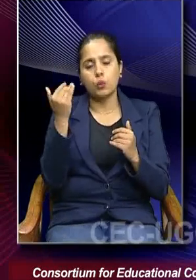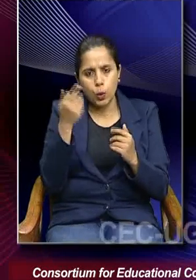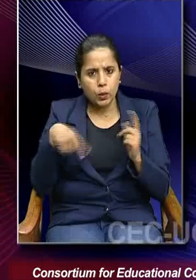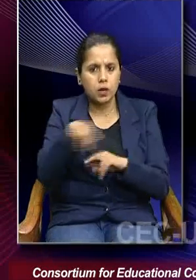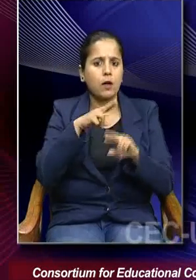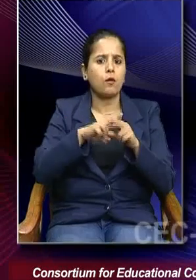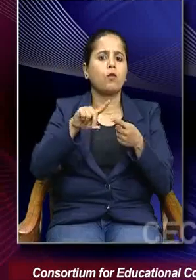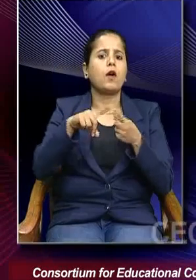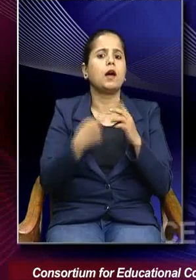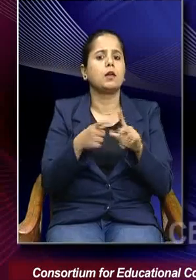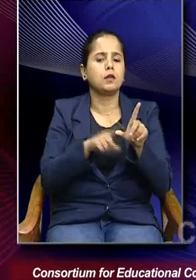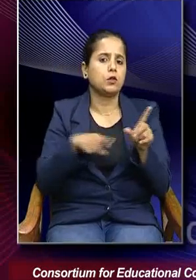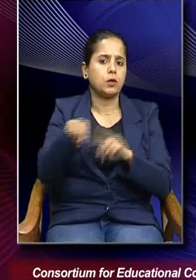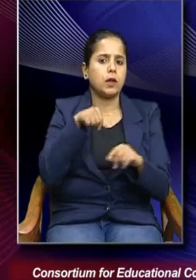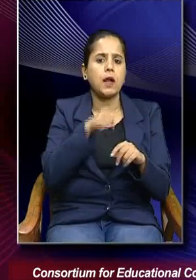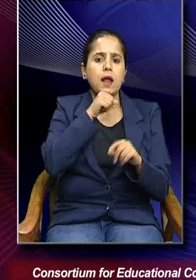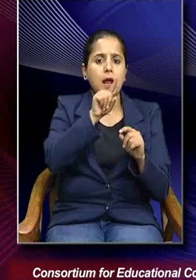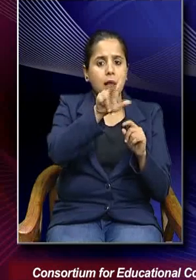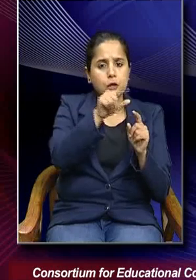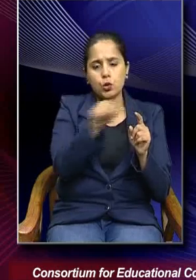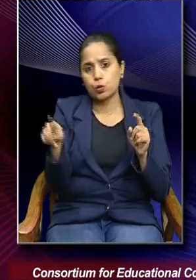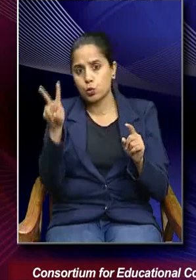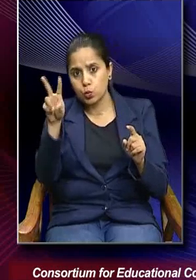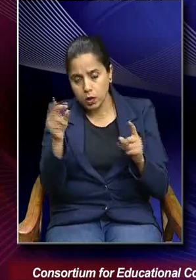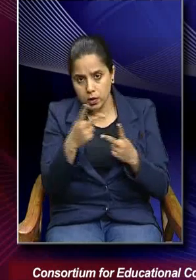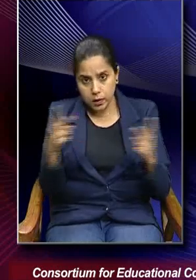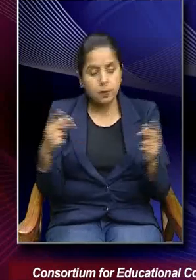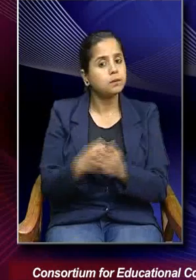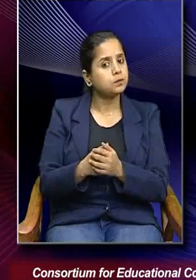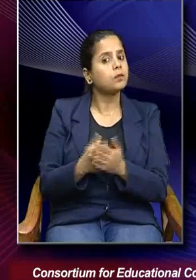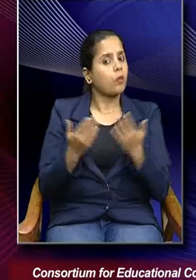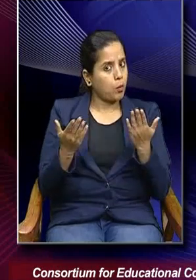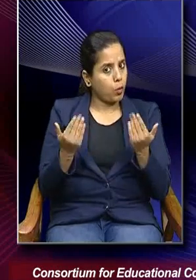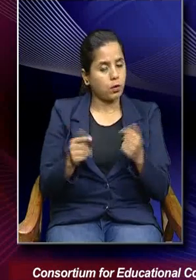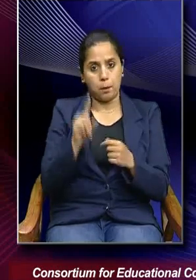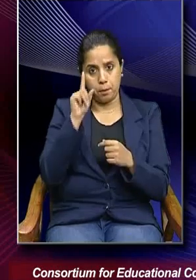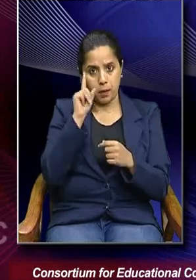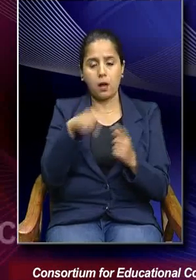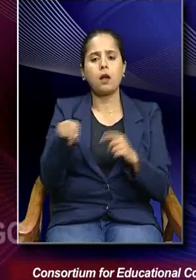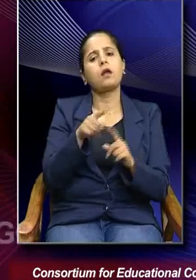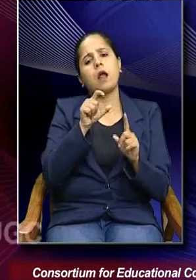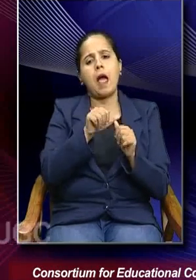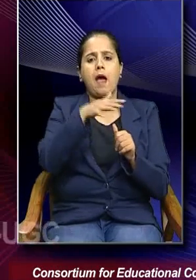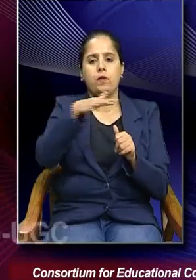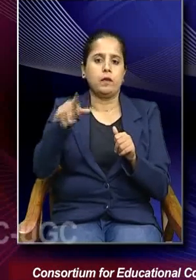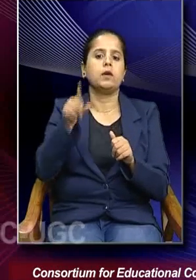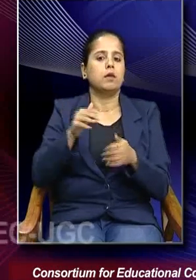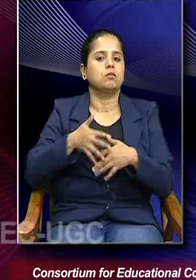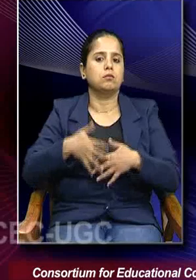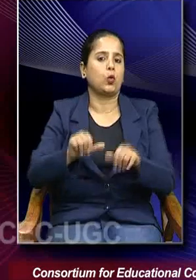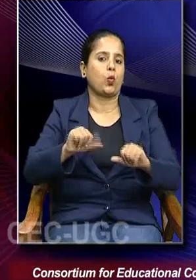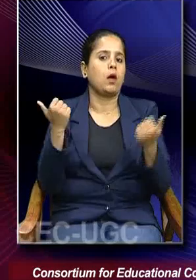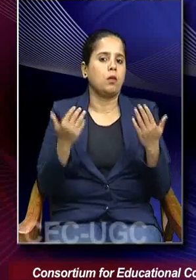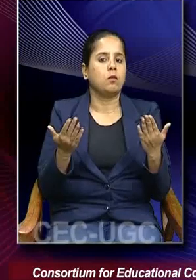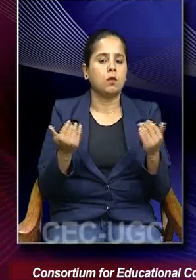fertility age is now towards 18 or 20, and but it is an average fertility rate. Then